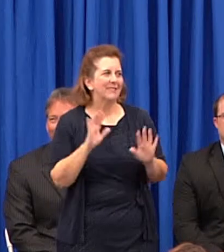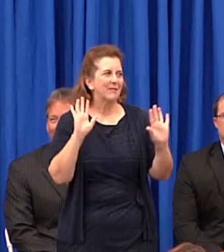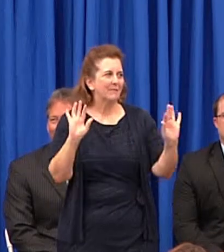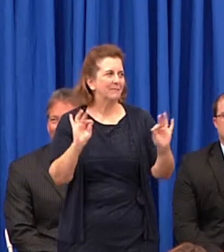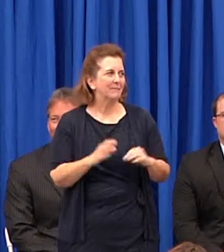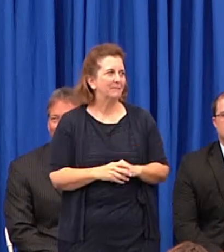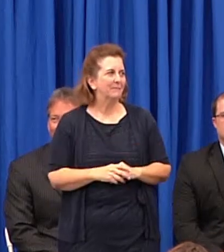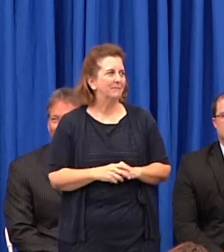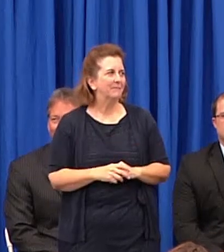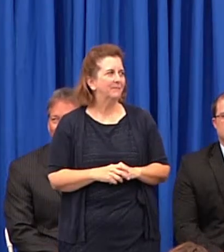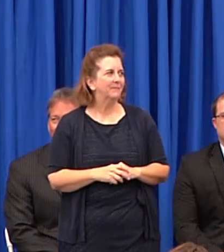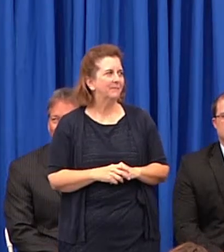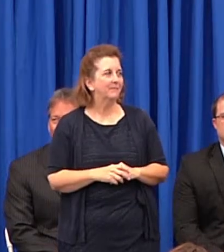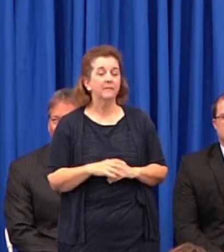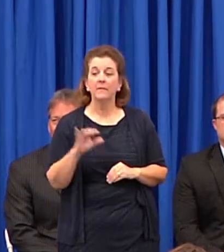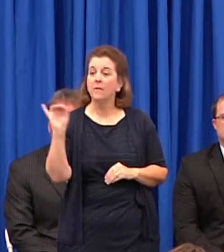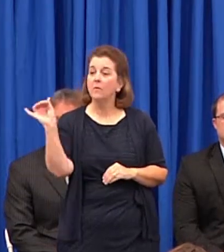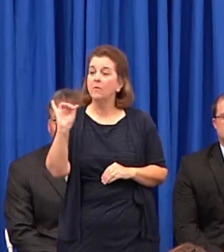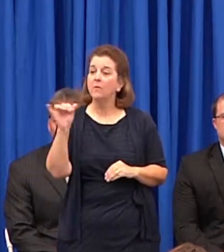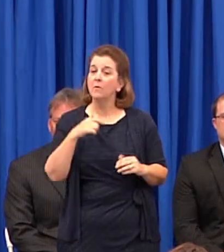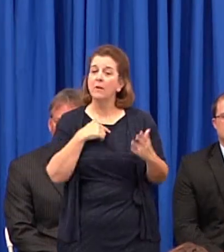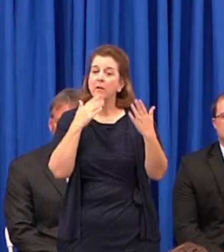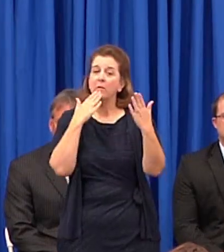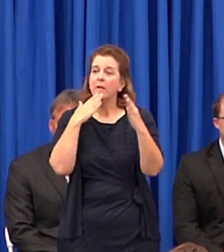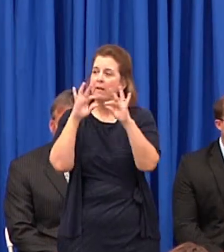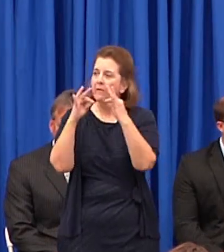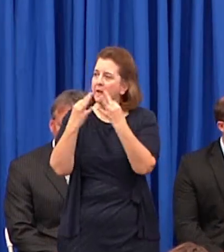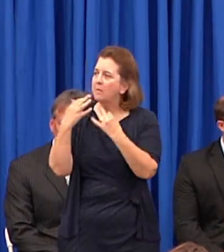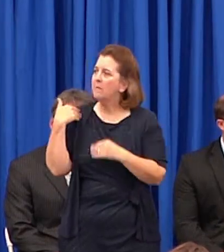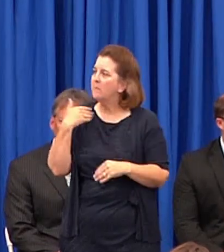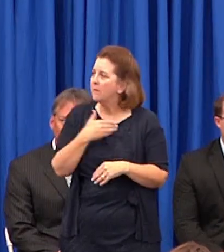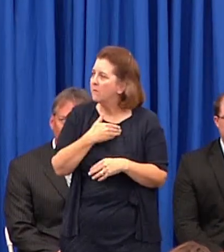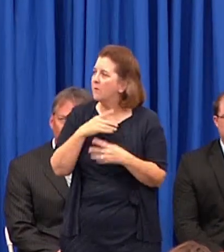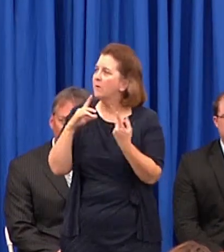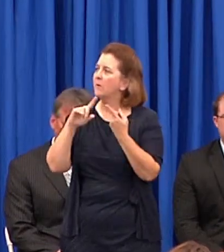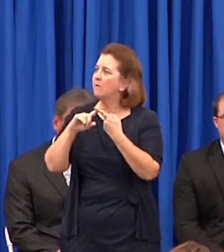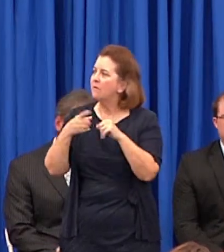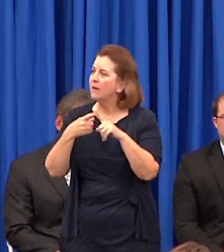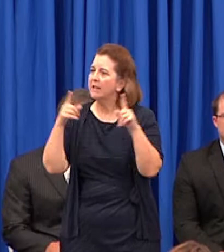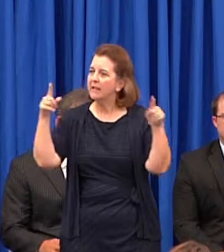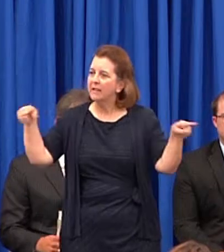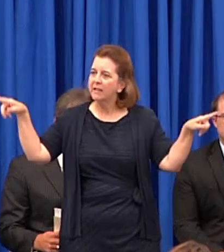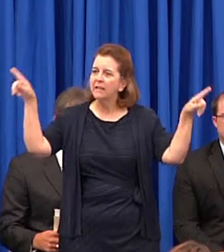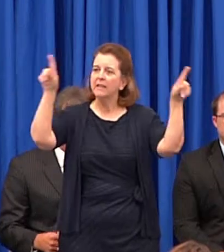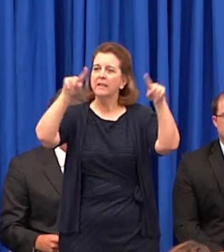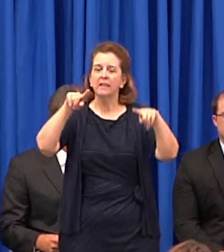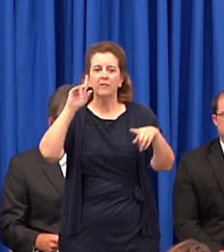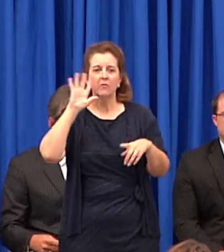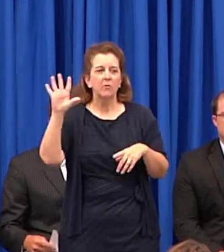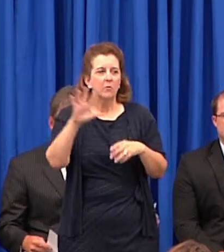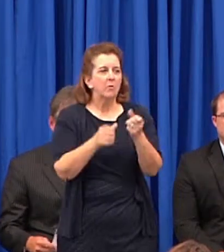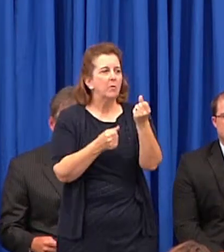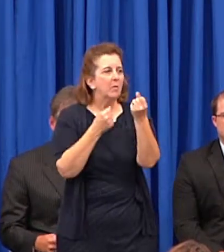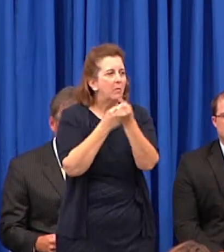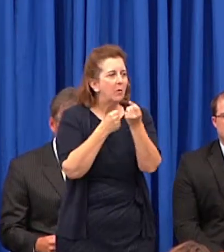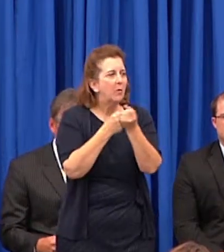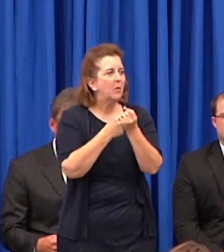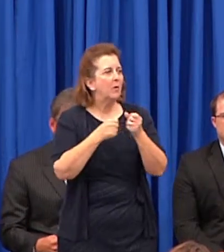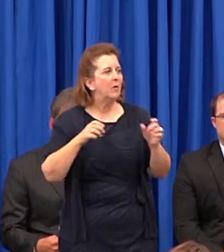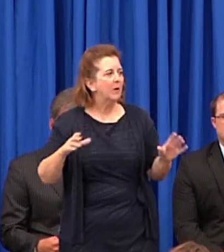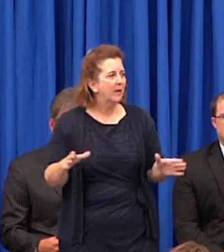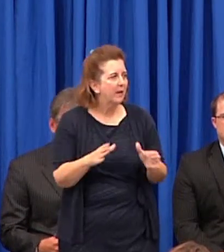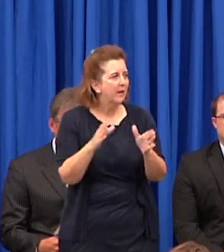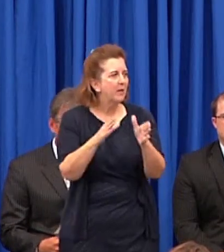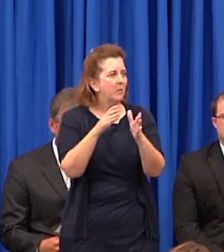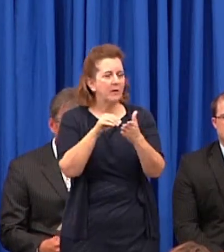fantastic. Likewise, I wish to thank each family member and friend here today for the support and the encouragement of these